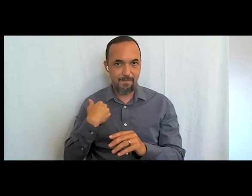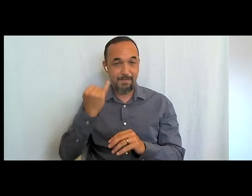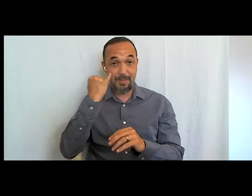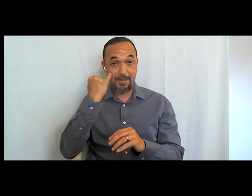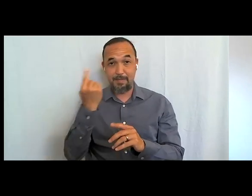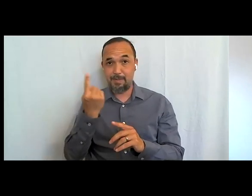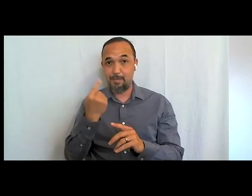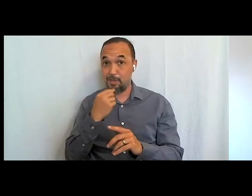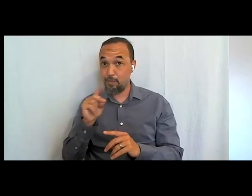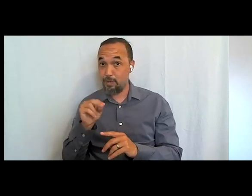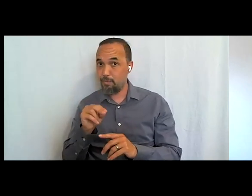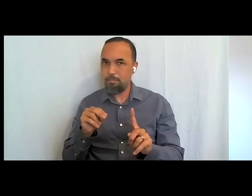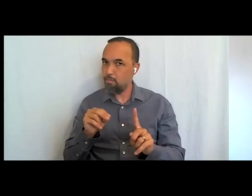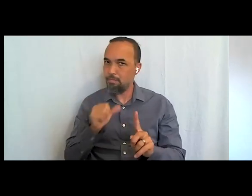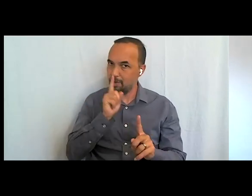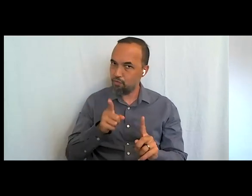we did. We don't.